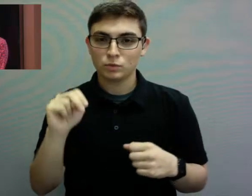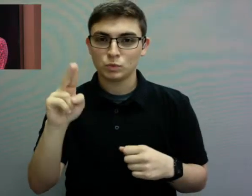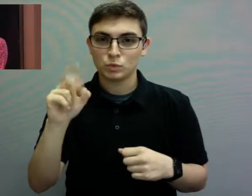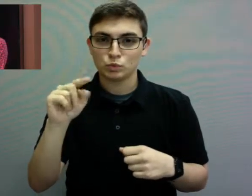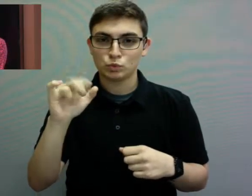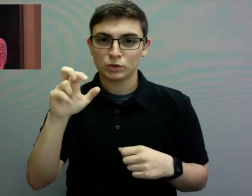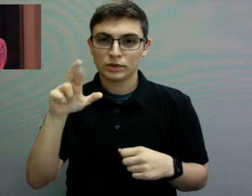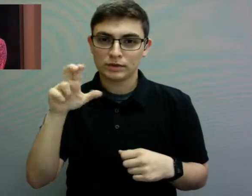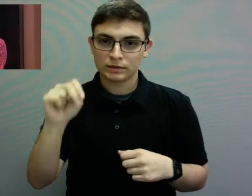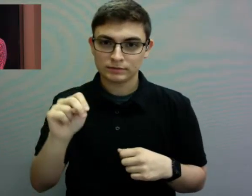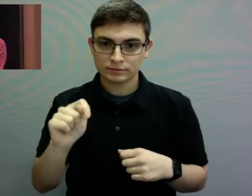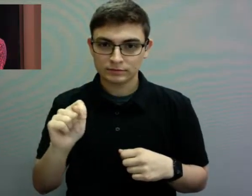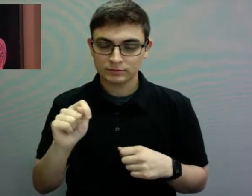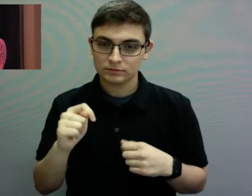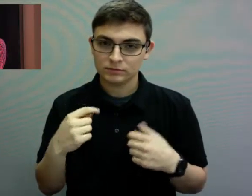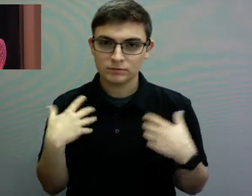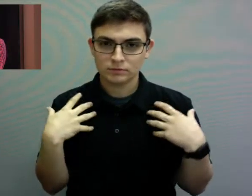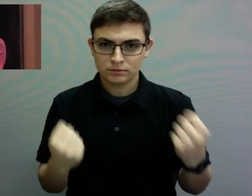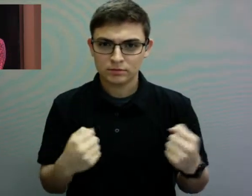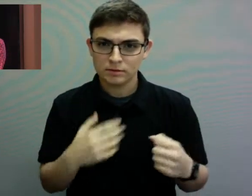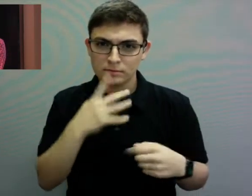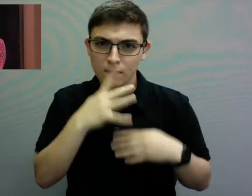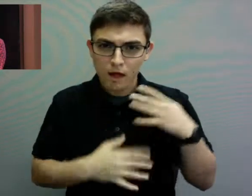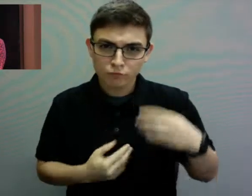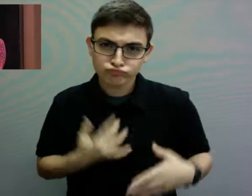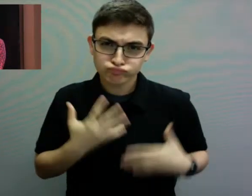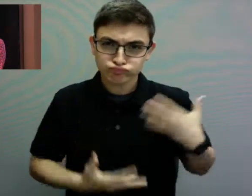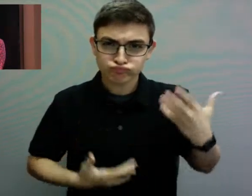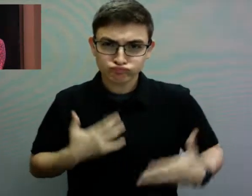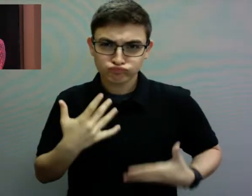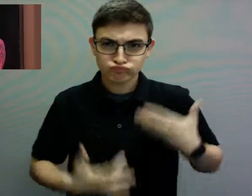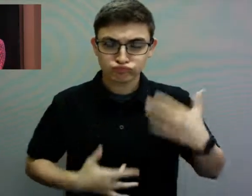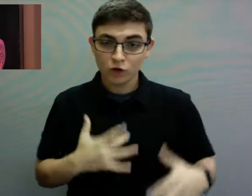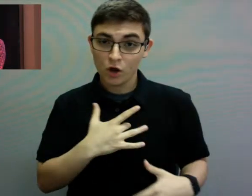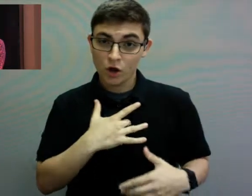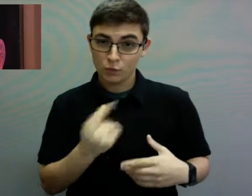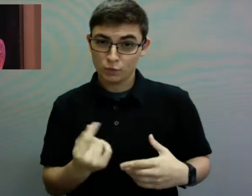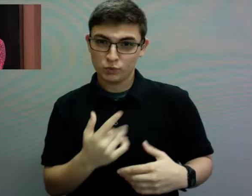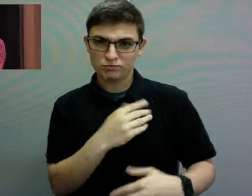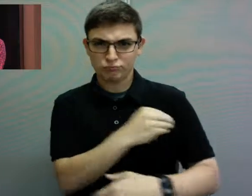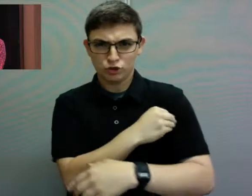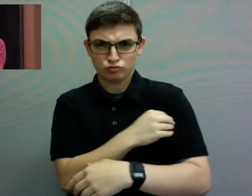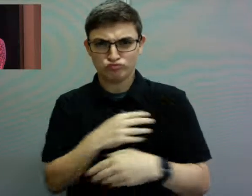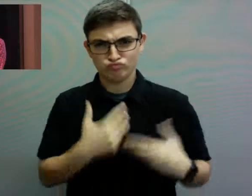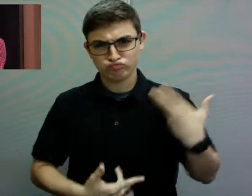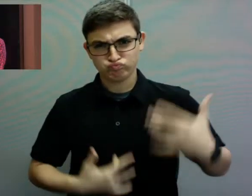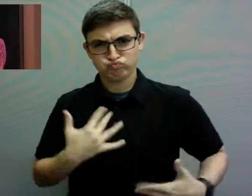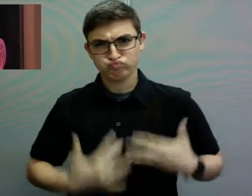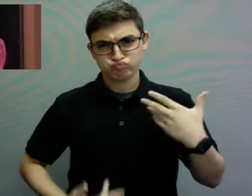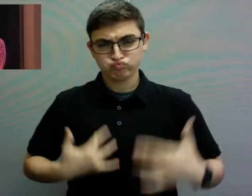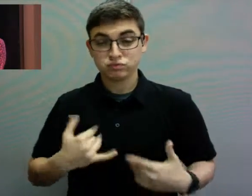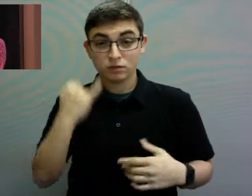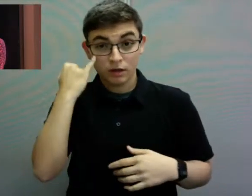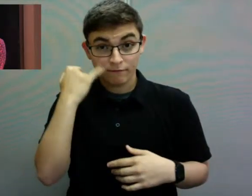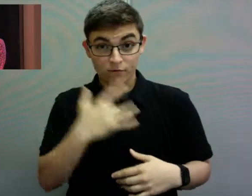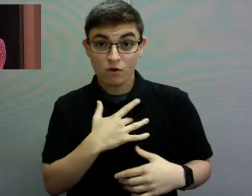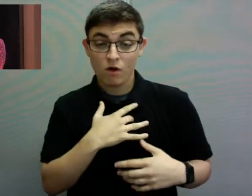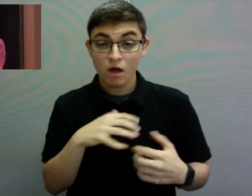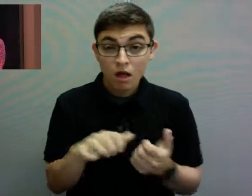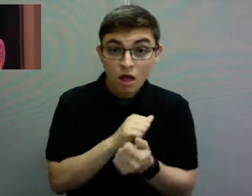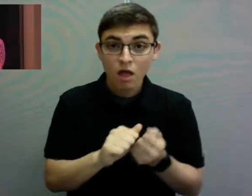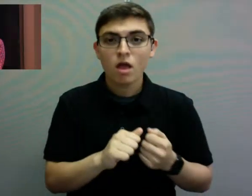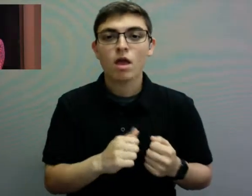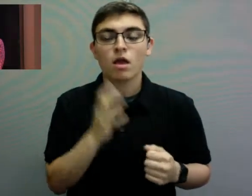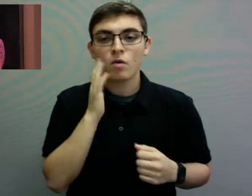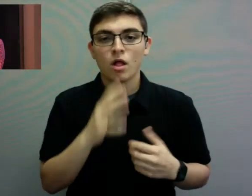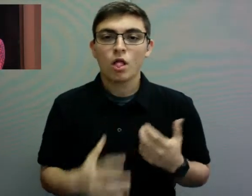heart anyway? The heart is a big muscle, and it basically pumps blood and oxygen to the whole body. So you can see if you have damage to